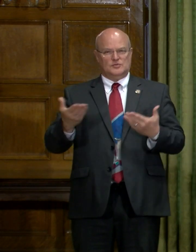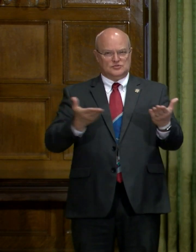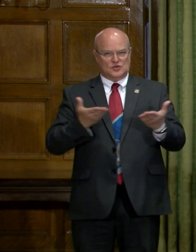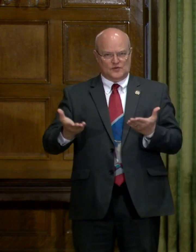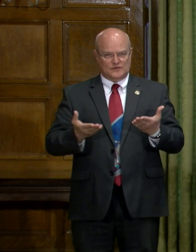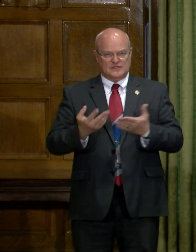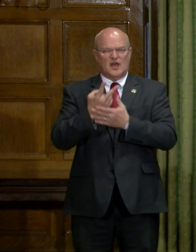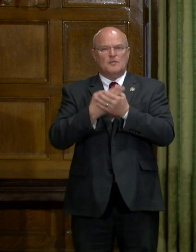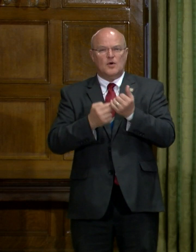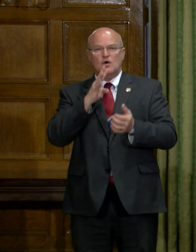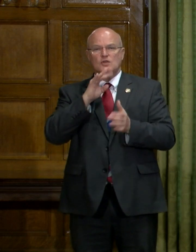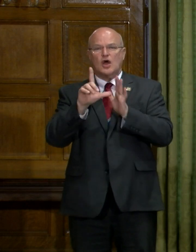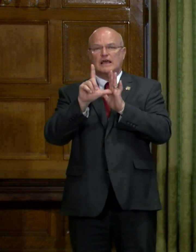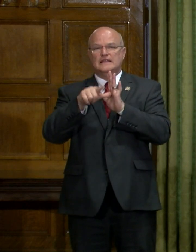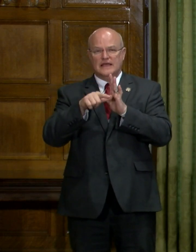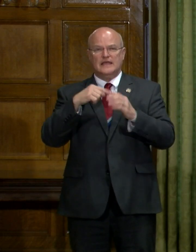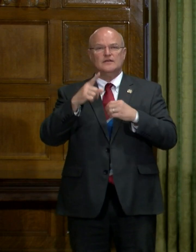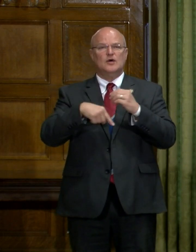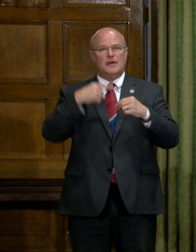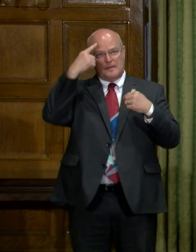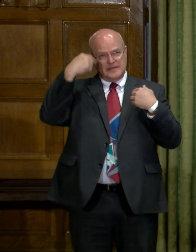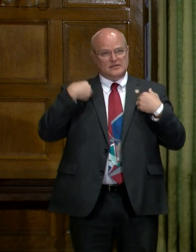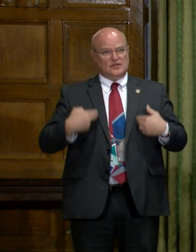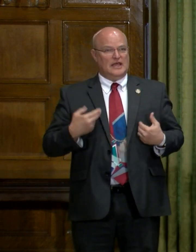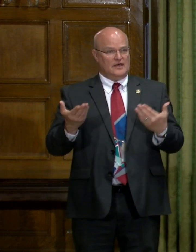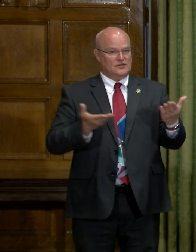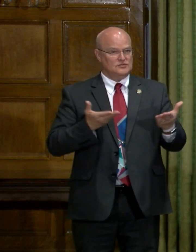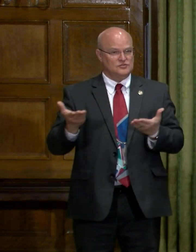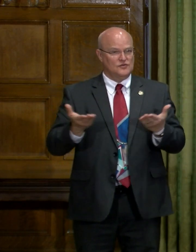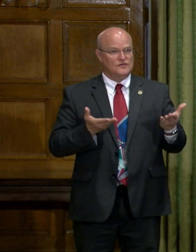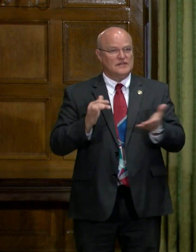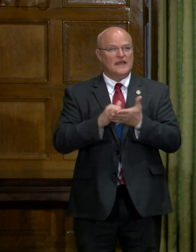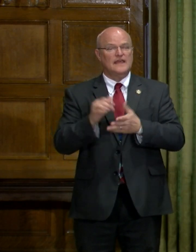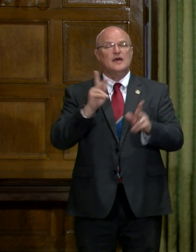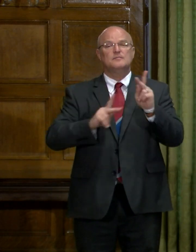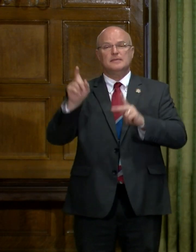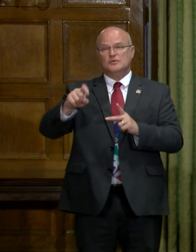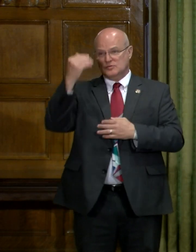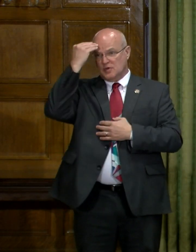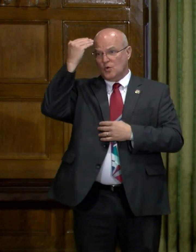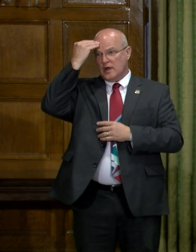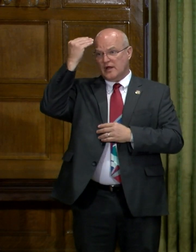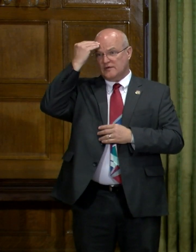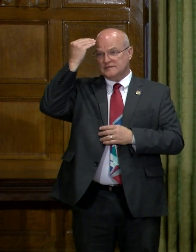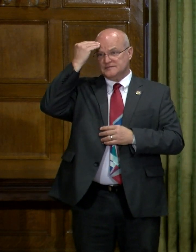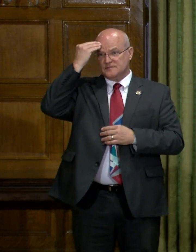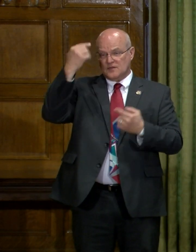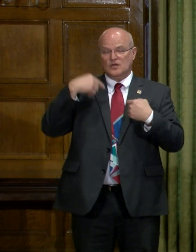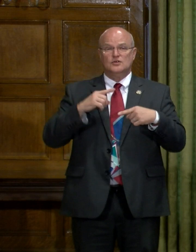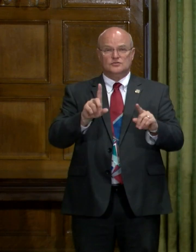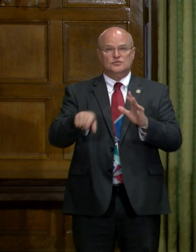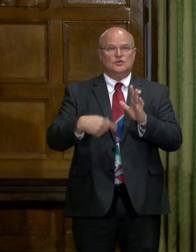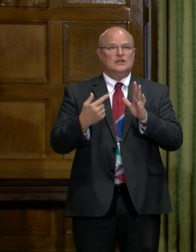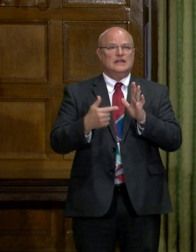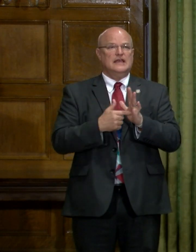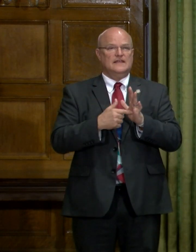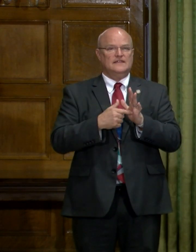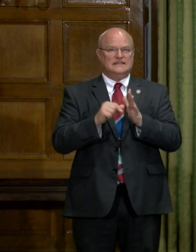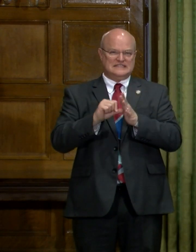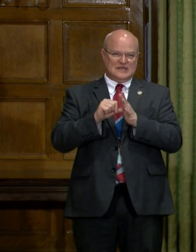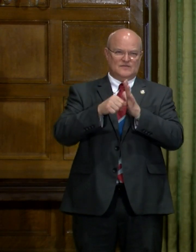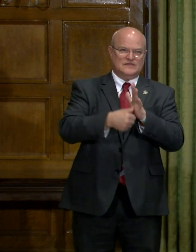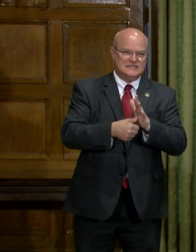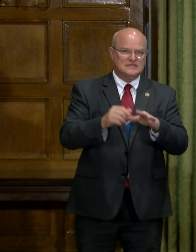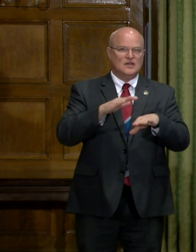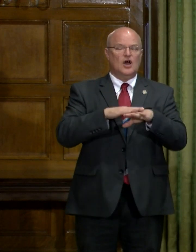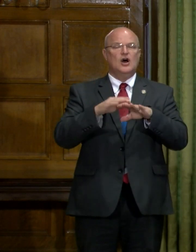bit later on mental health services that everybody should be aware of during this